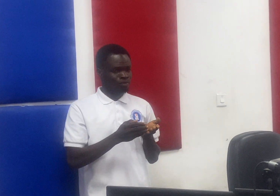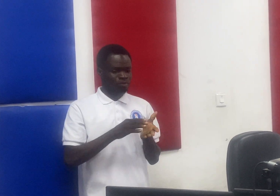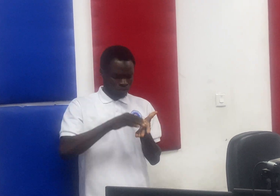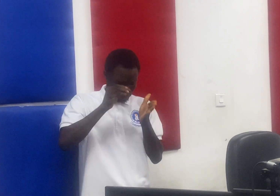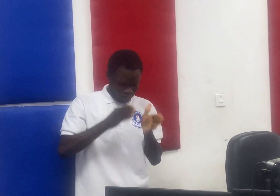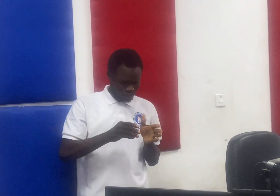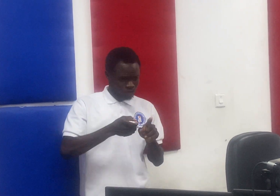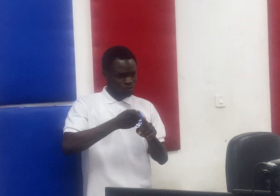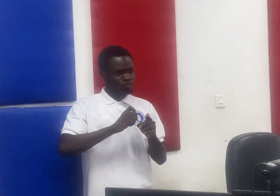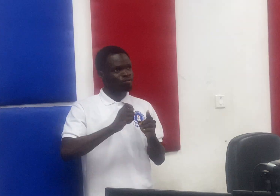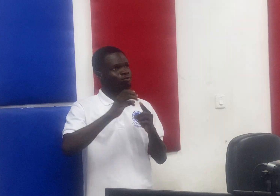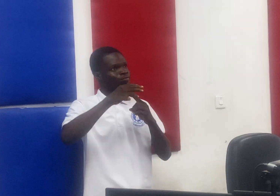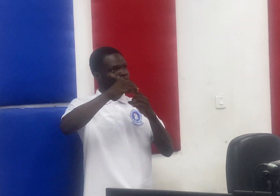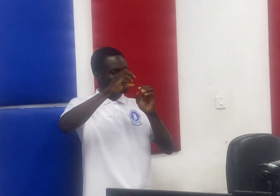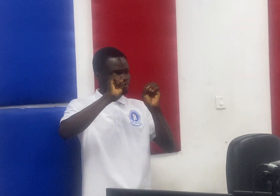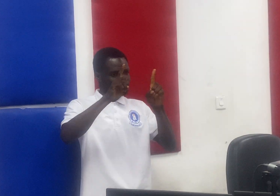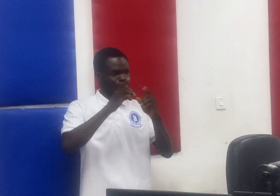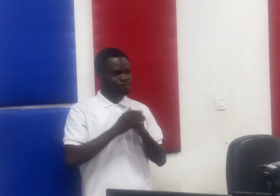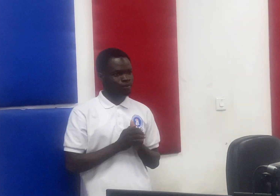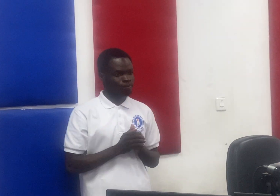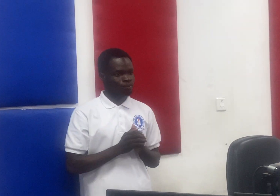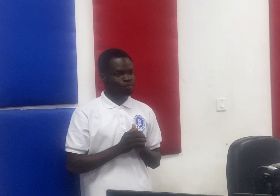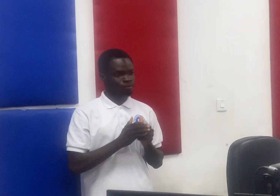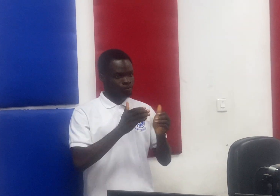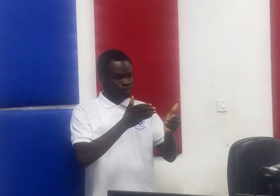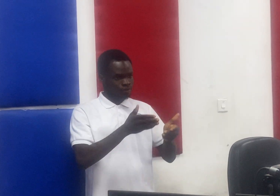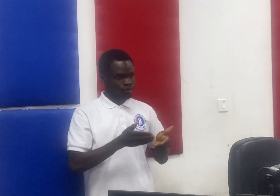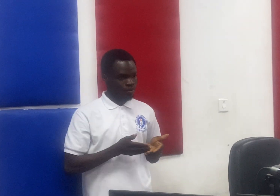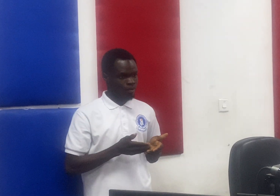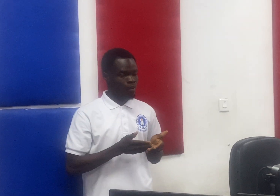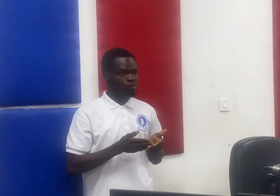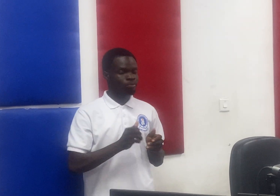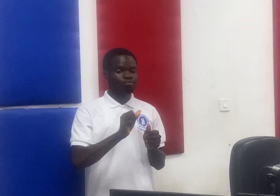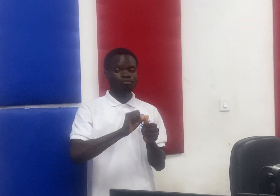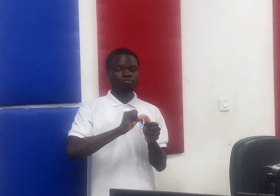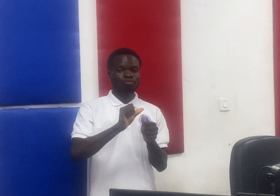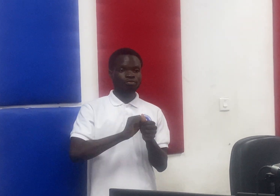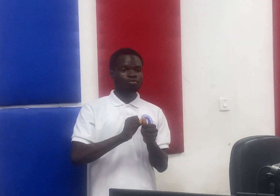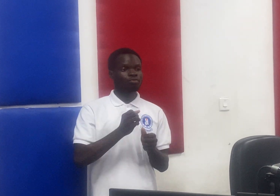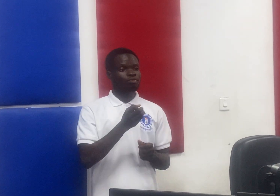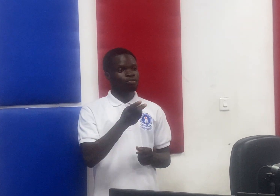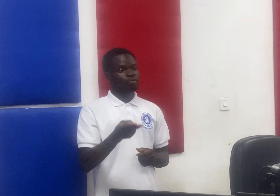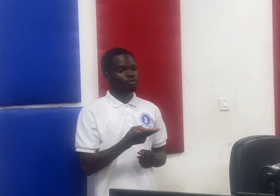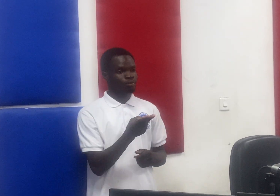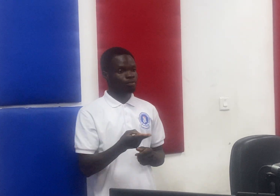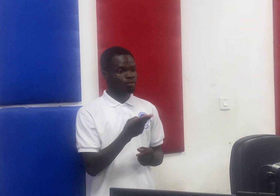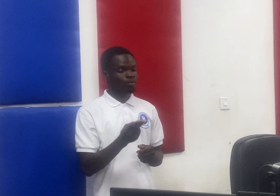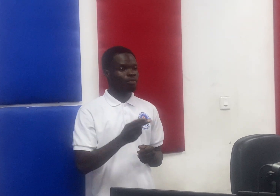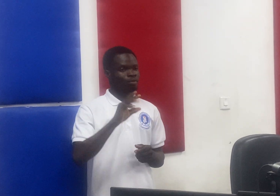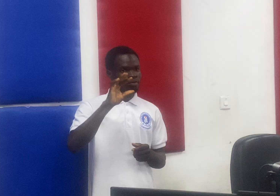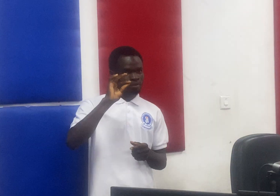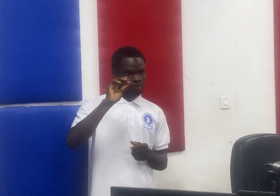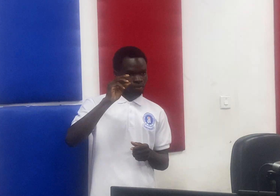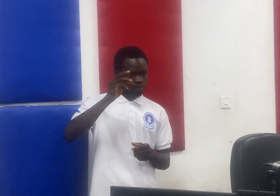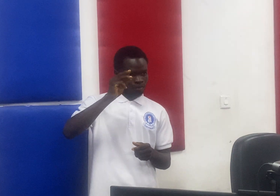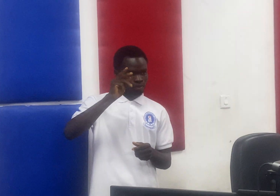Education and comes your way live this and every Thursday between 8 o'clock p.m. and 8:30